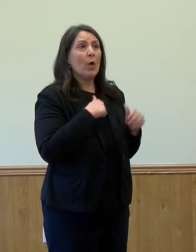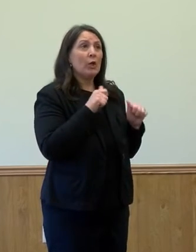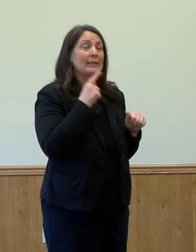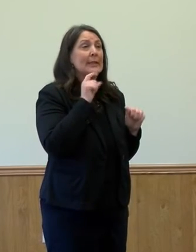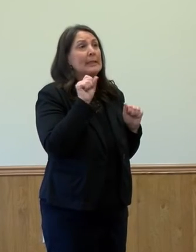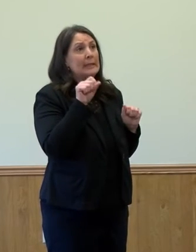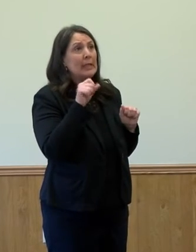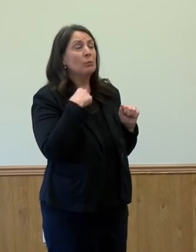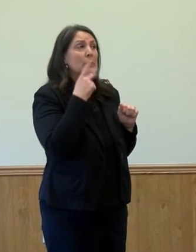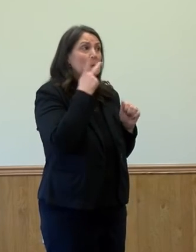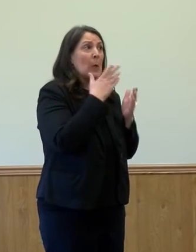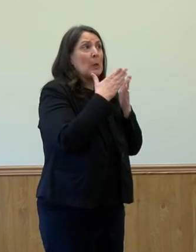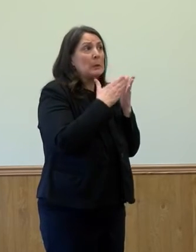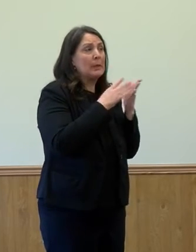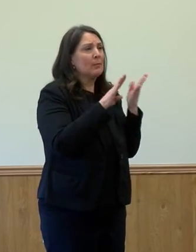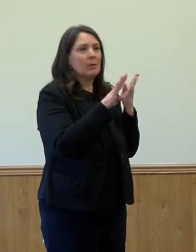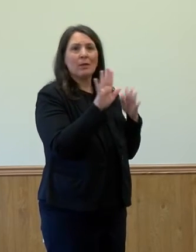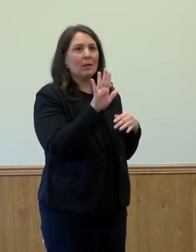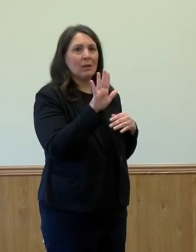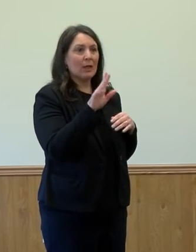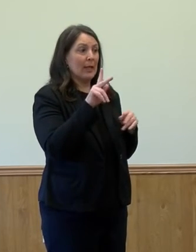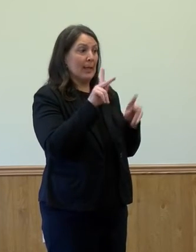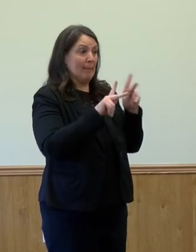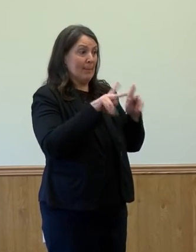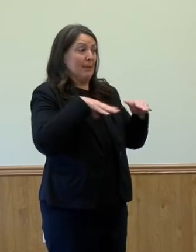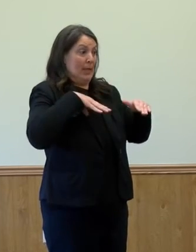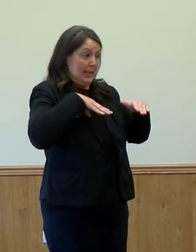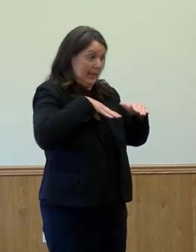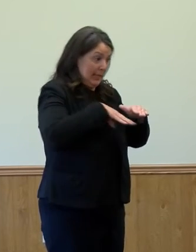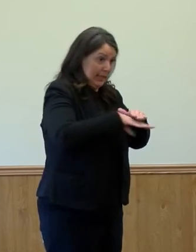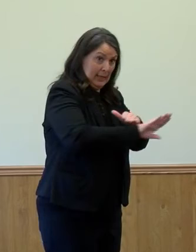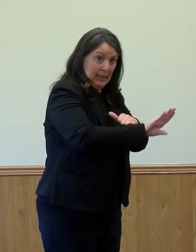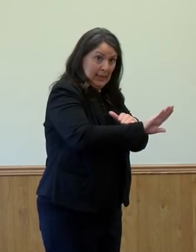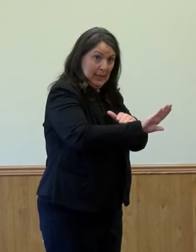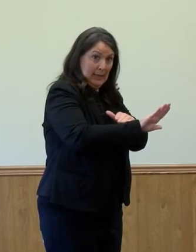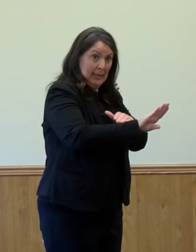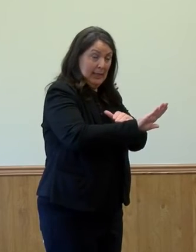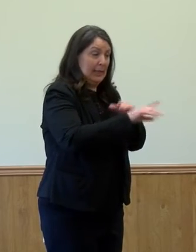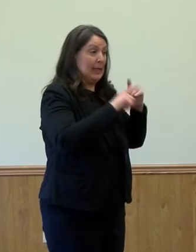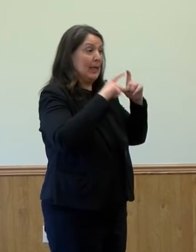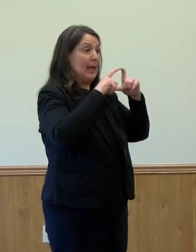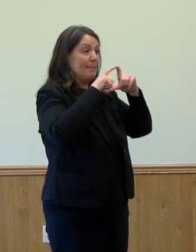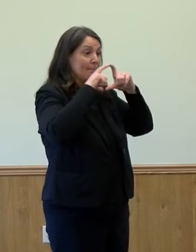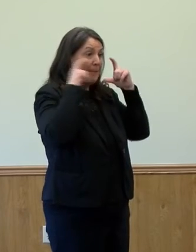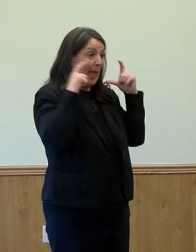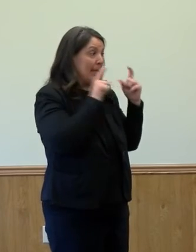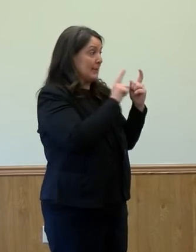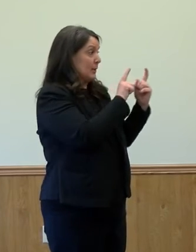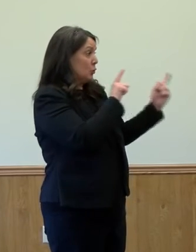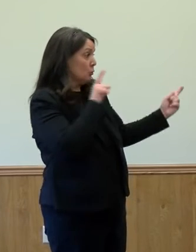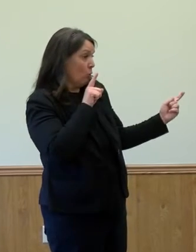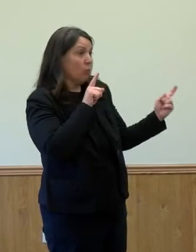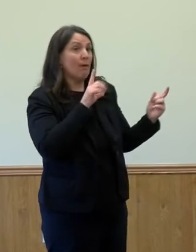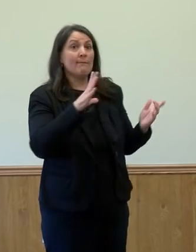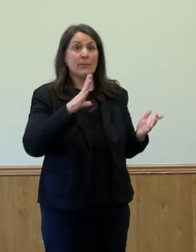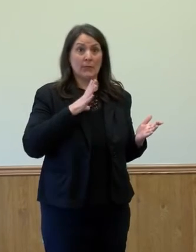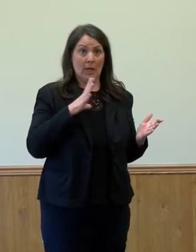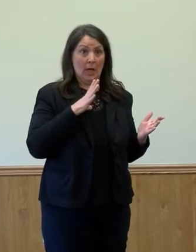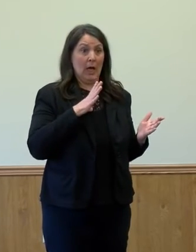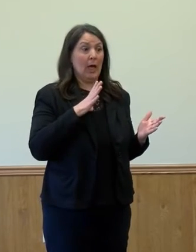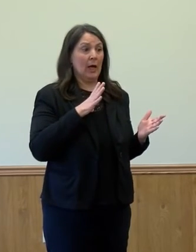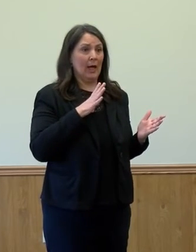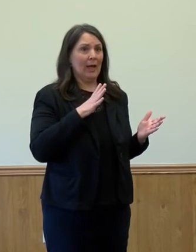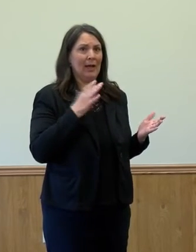people come in, but what happens is when people came in, masking and other social distancing, that kind of went to the